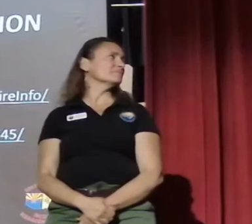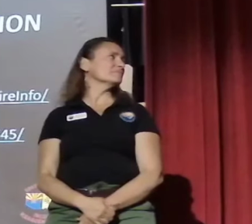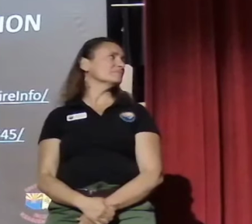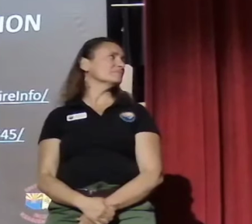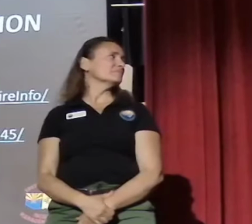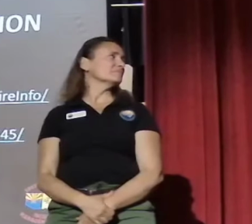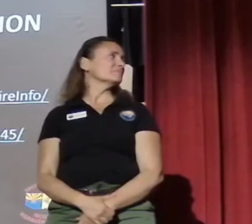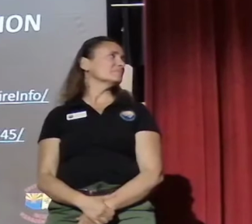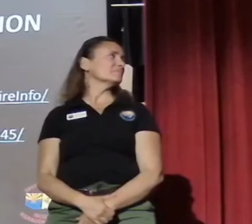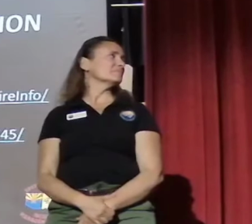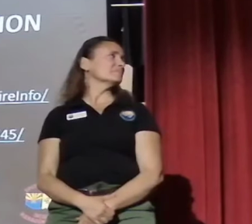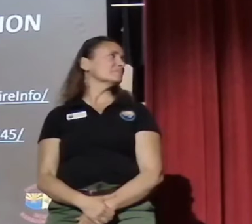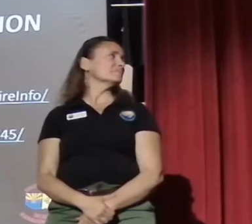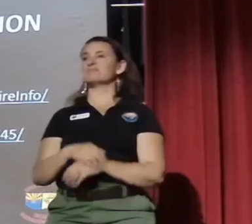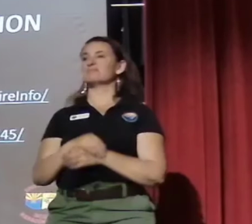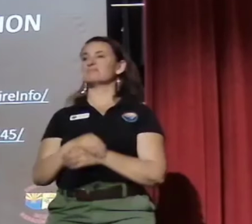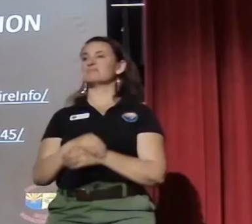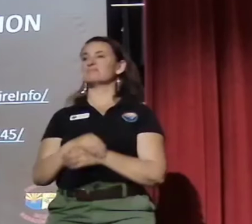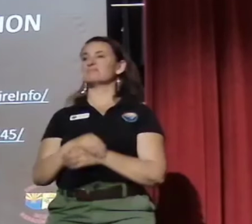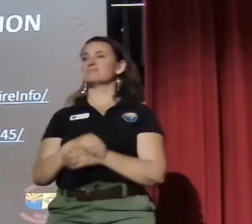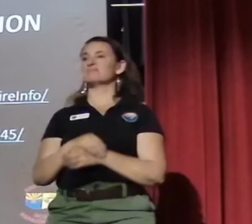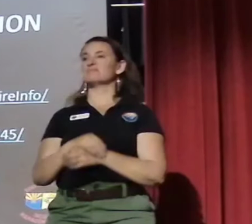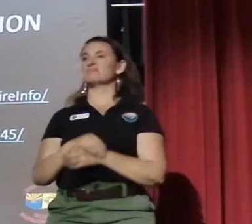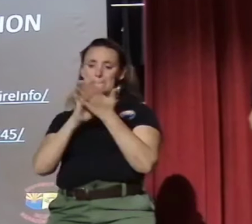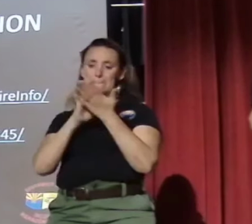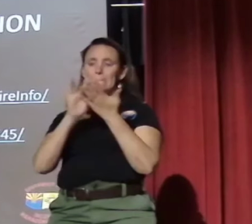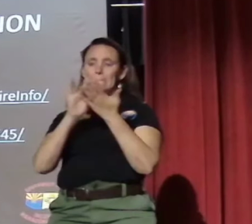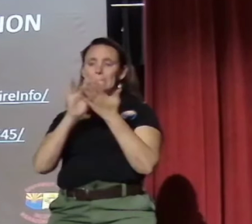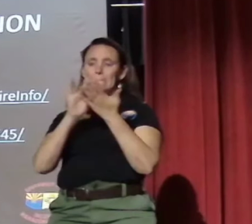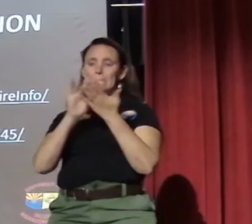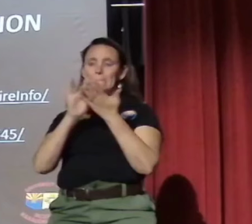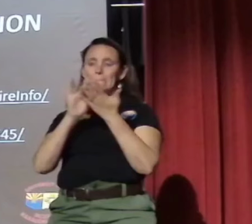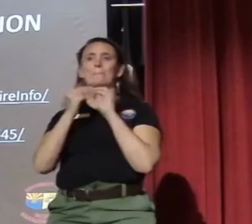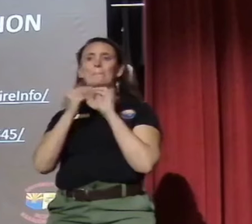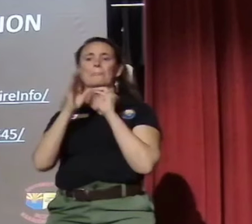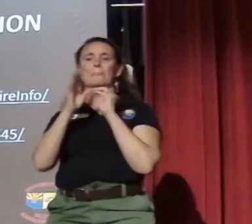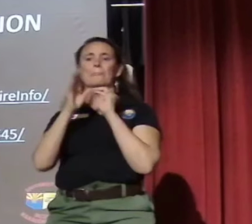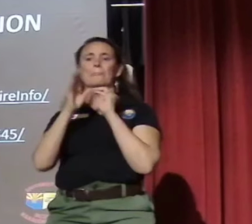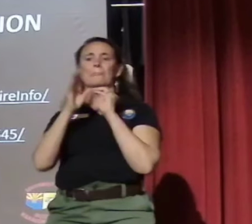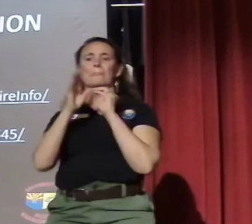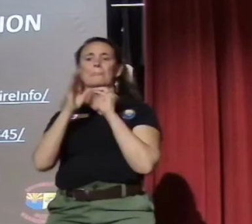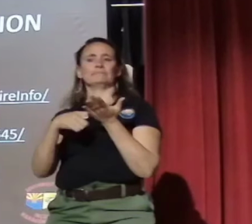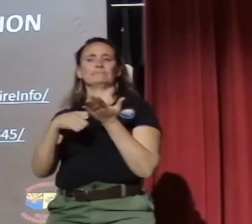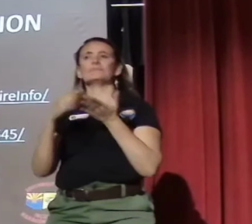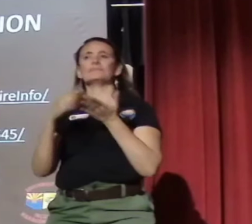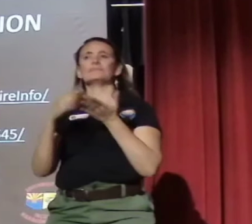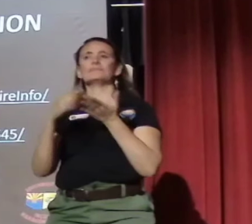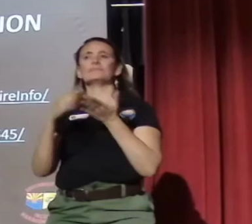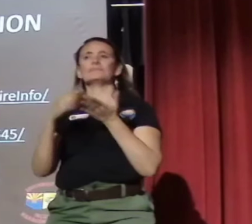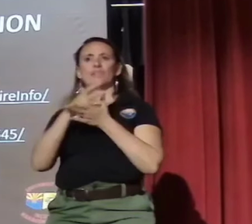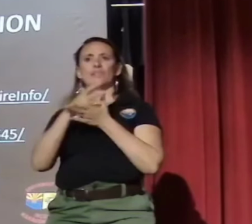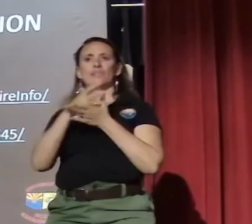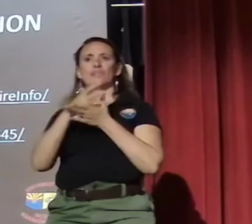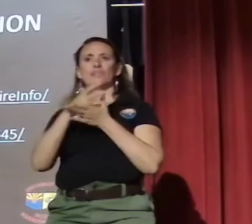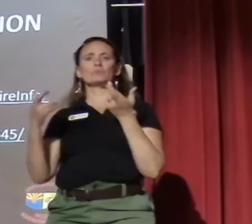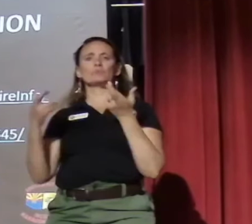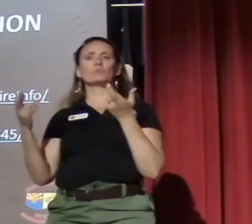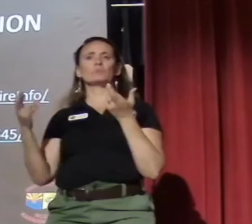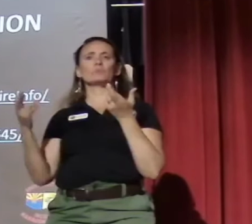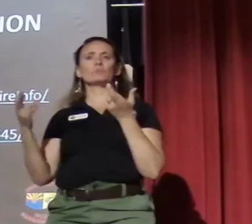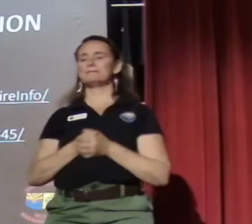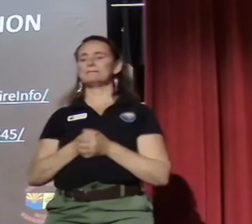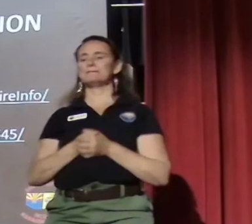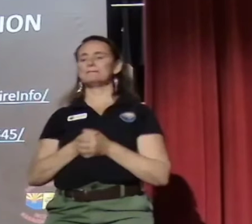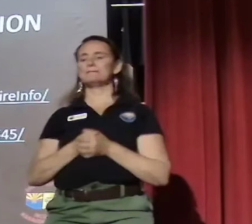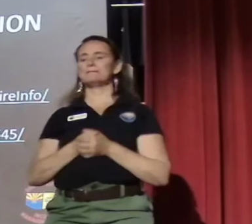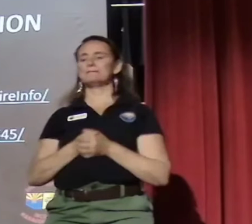While she gets the number, I'll talk about how we're sharing resources between the incidents that are going on. So